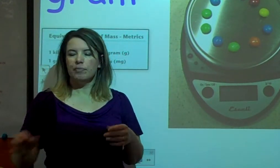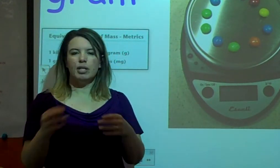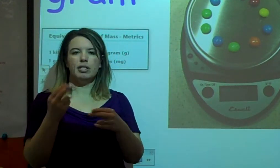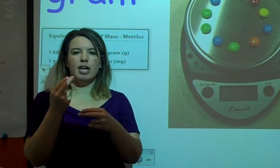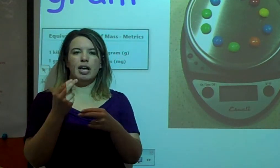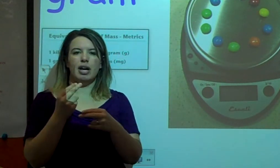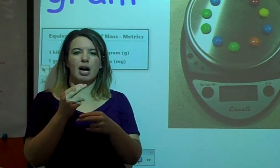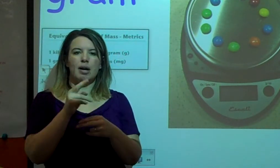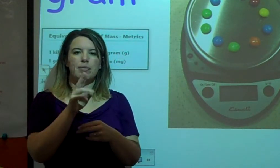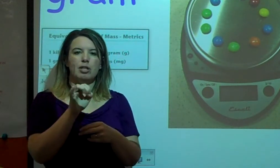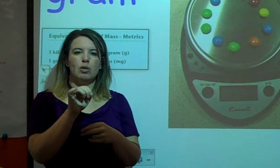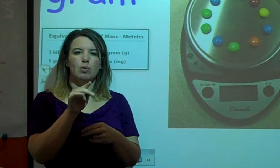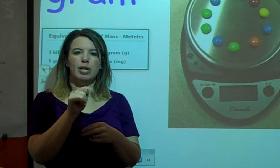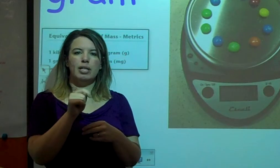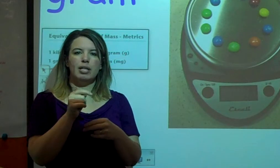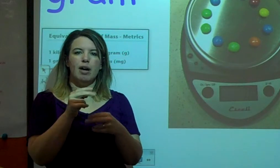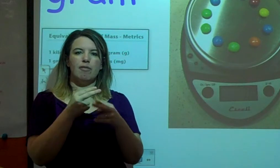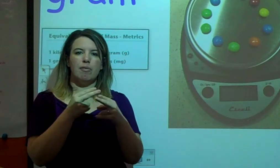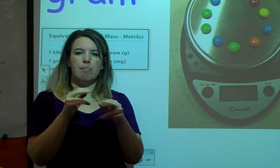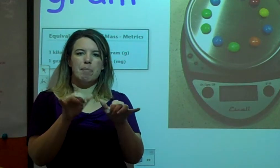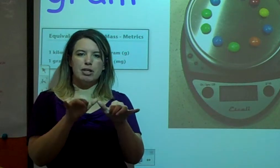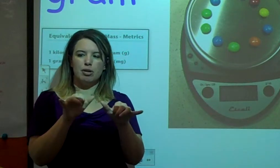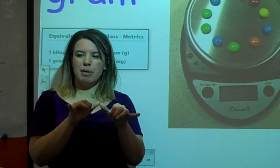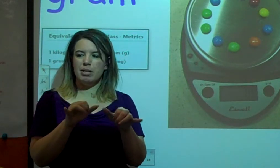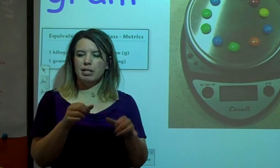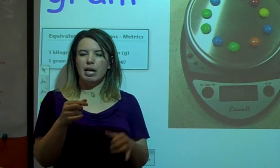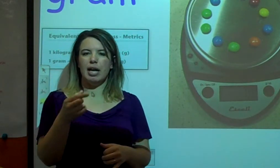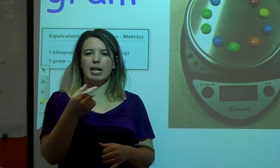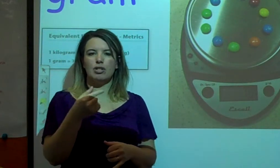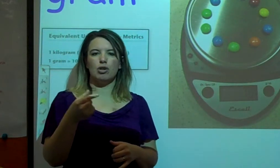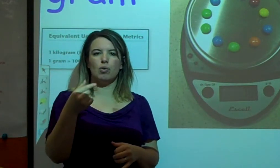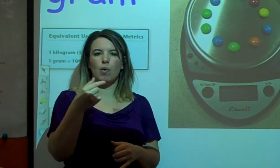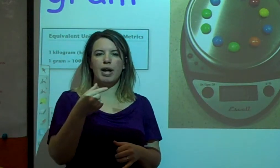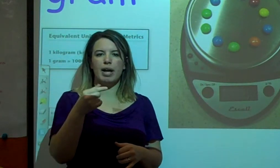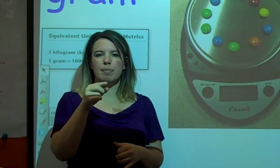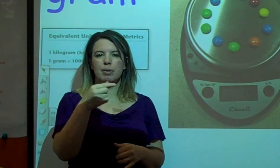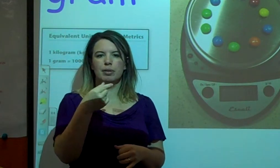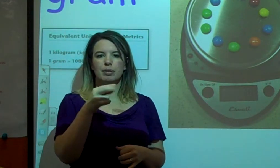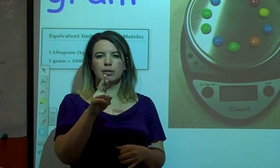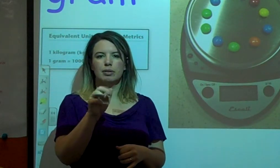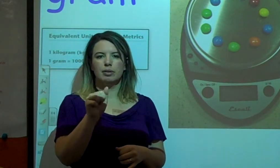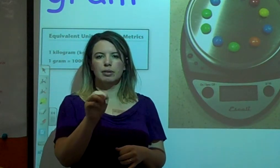is a unit of measurement, and it's a gram.